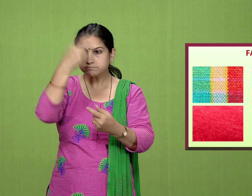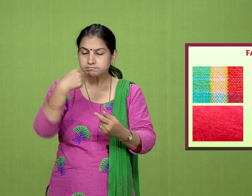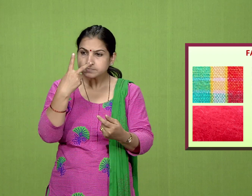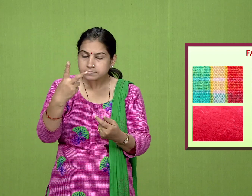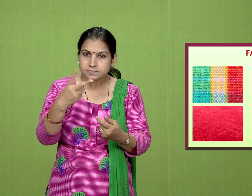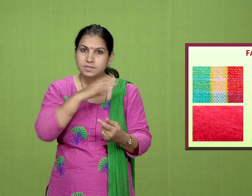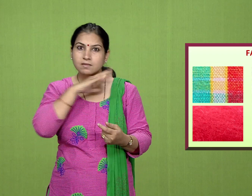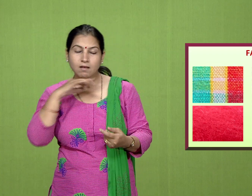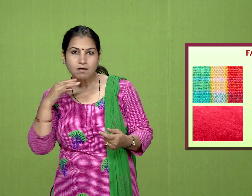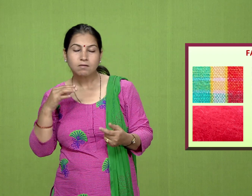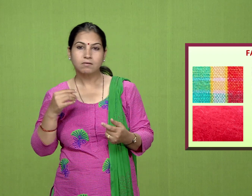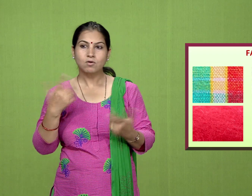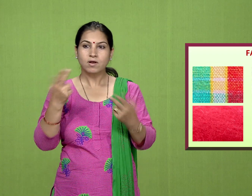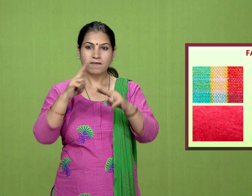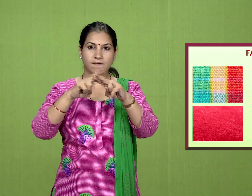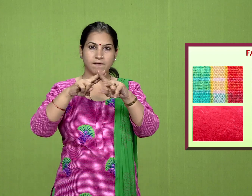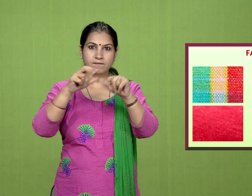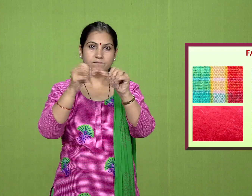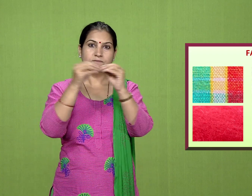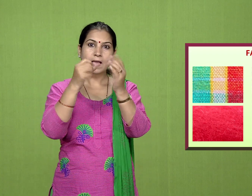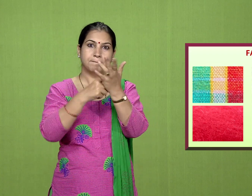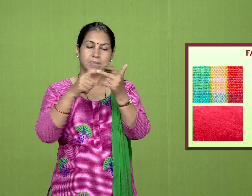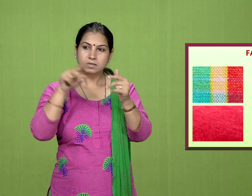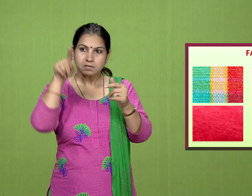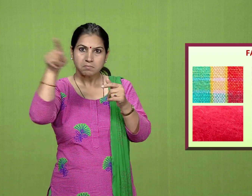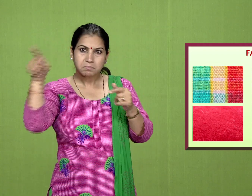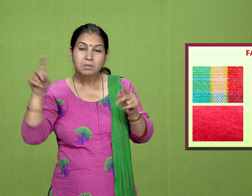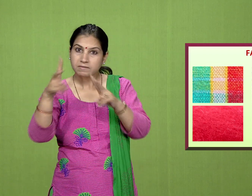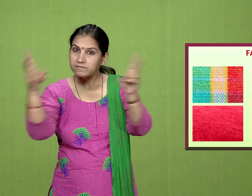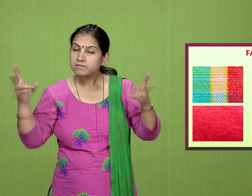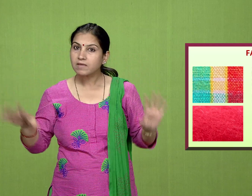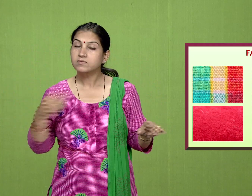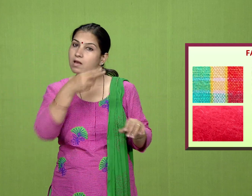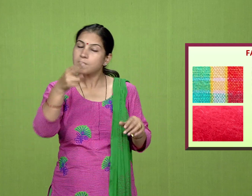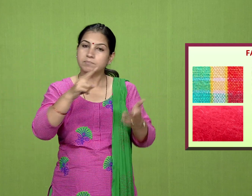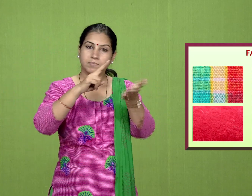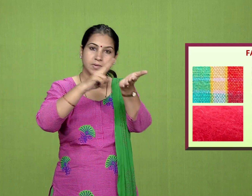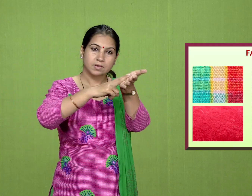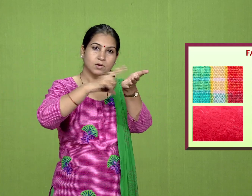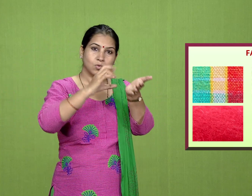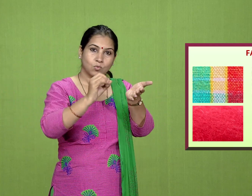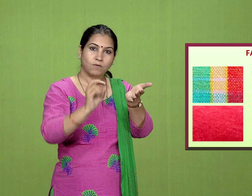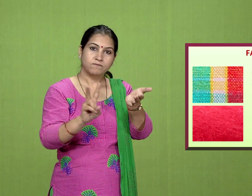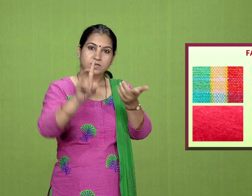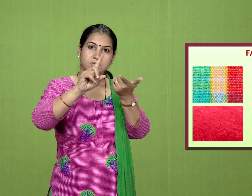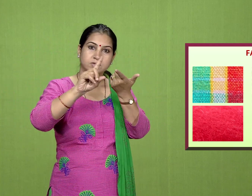your garments or the fabric. These yarns are the novelty yarns, which